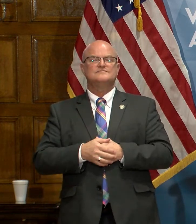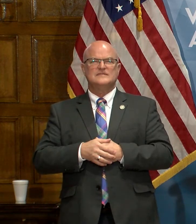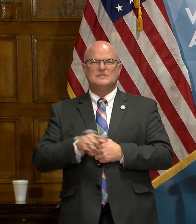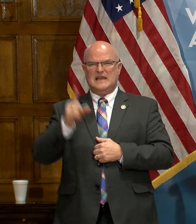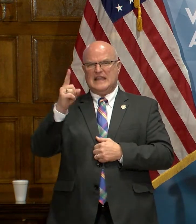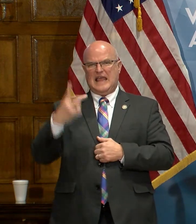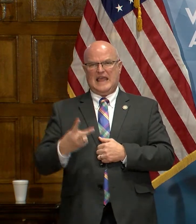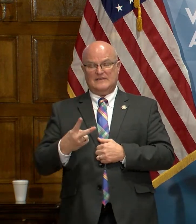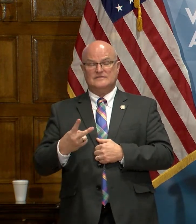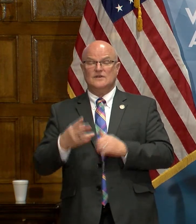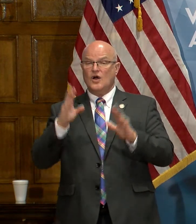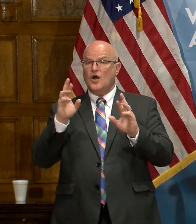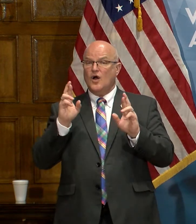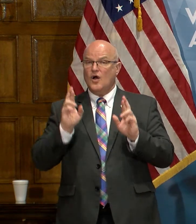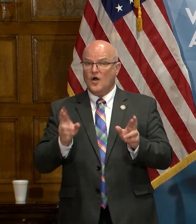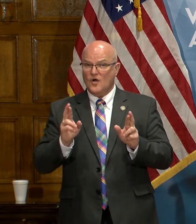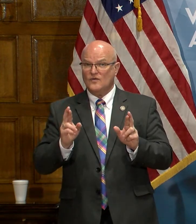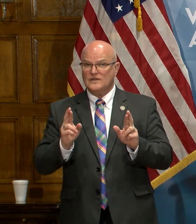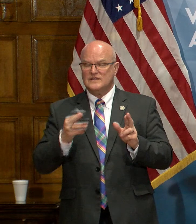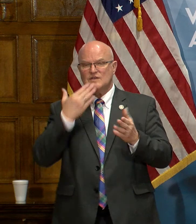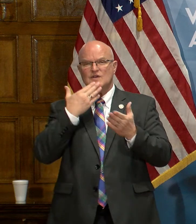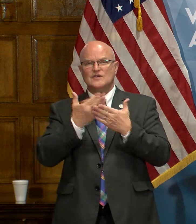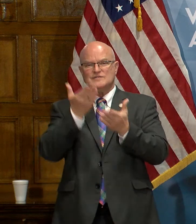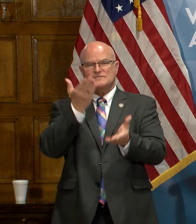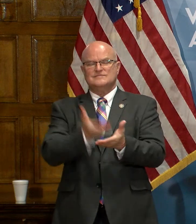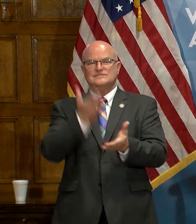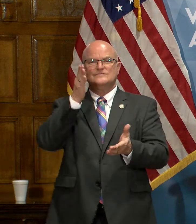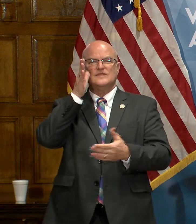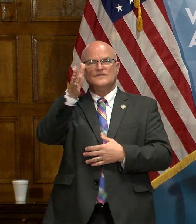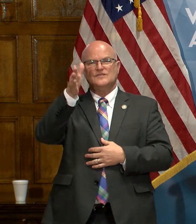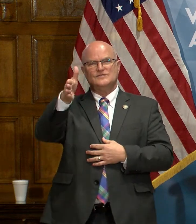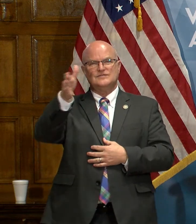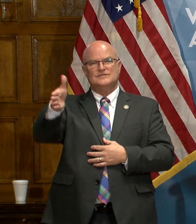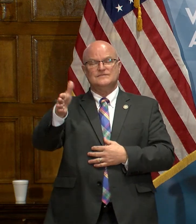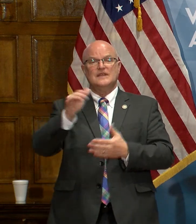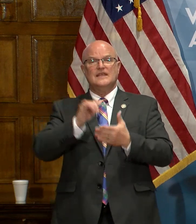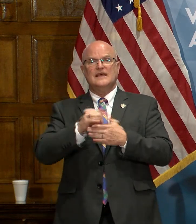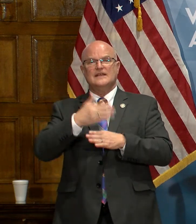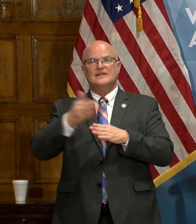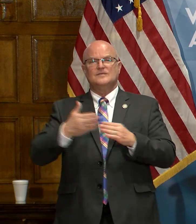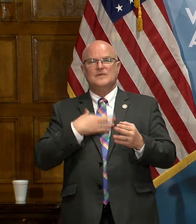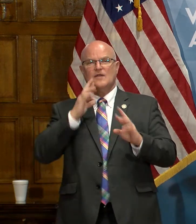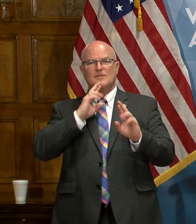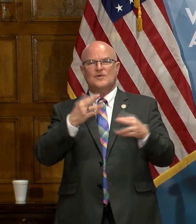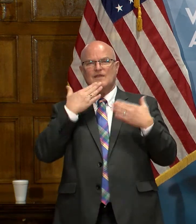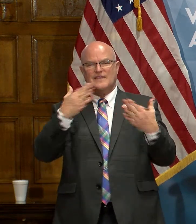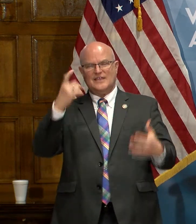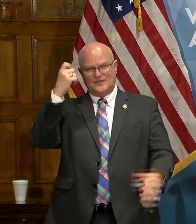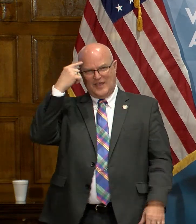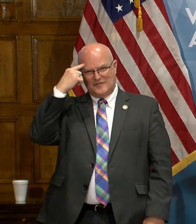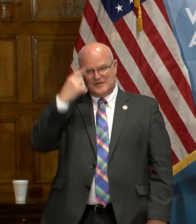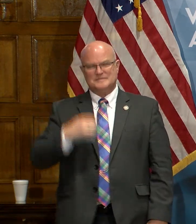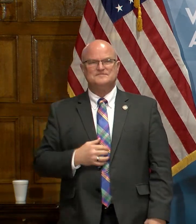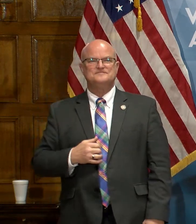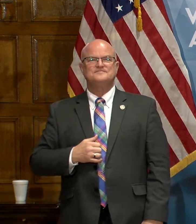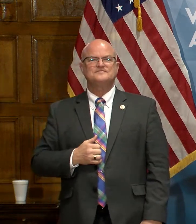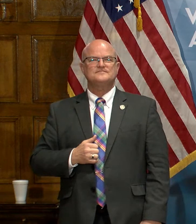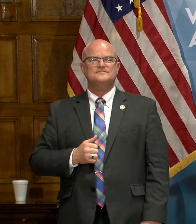peak. Hopefully, these are some good signs of things to come. That concludes my report. Thank you, Governor.